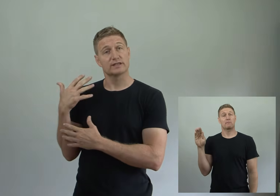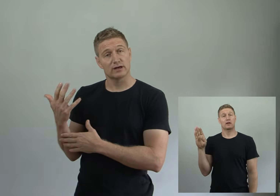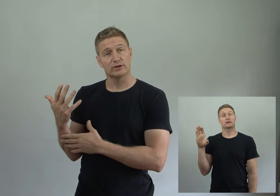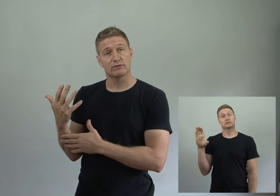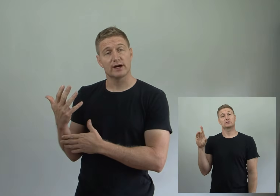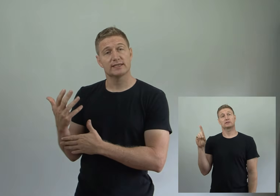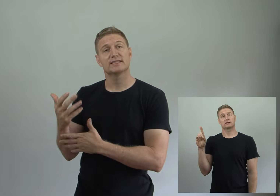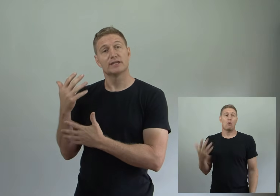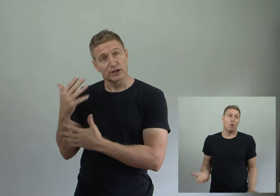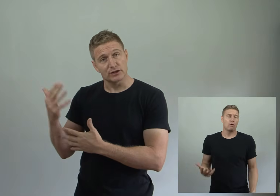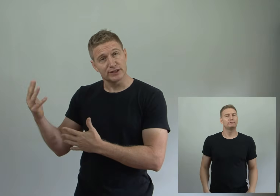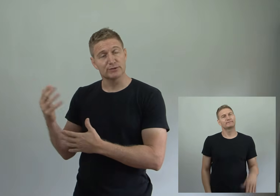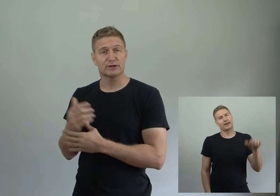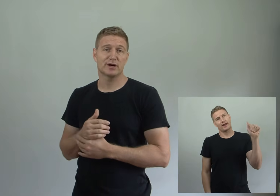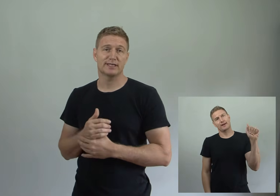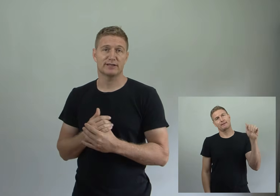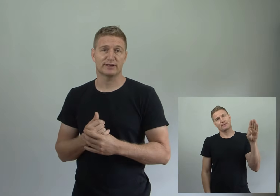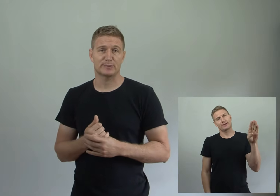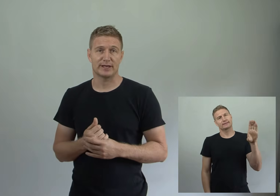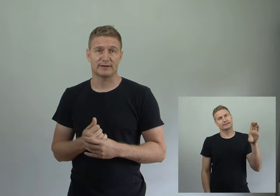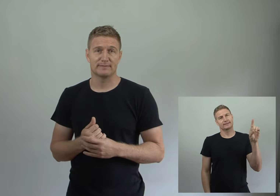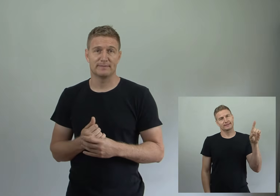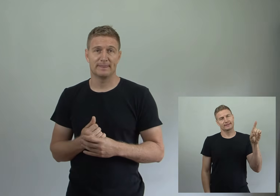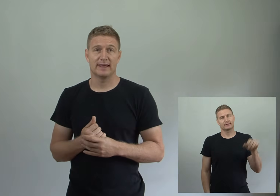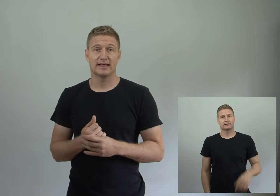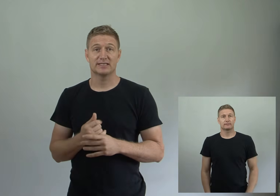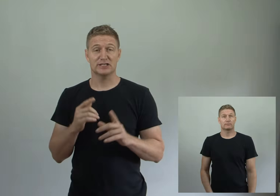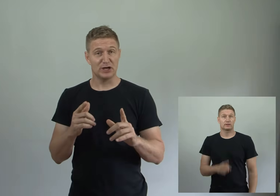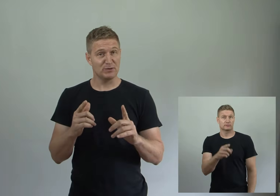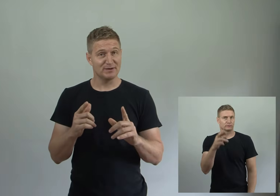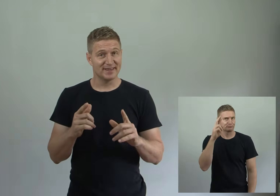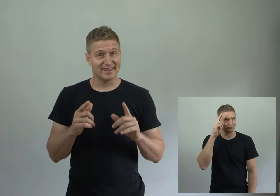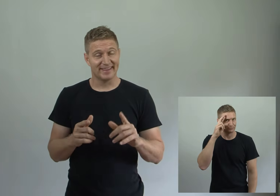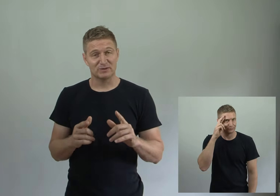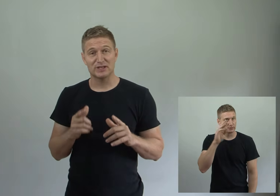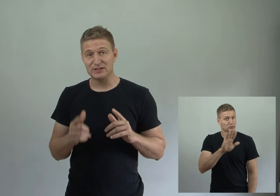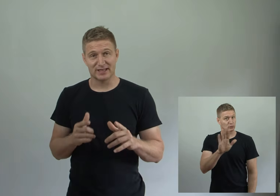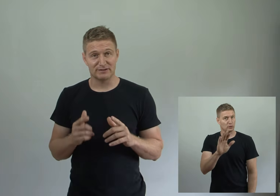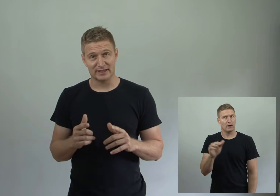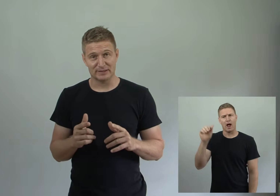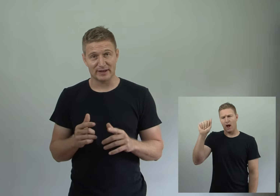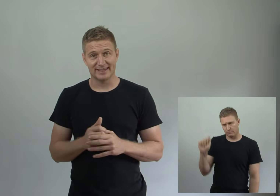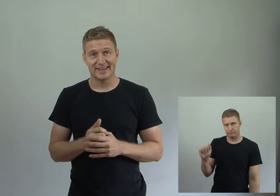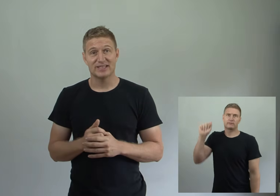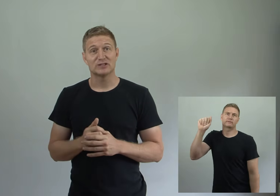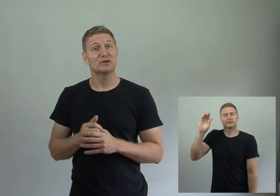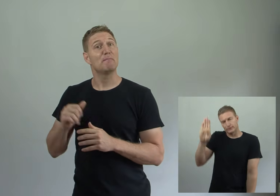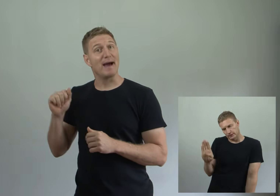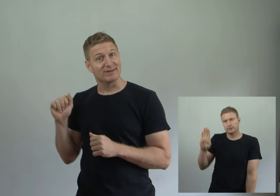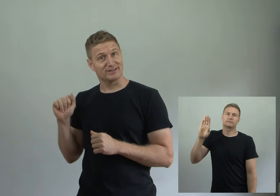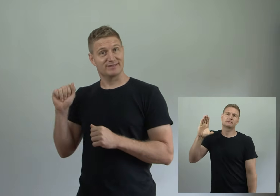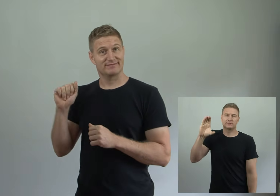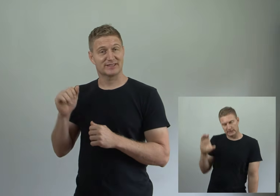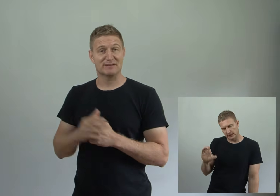or you can start with your right hand, continue with your right hand fingerspelling. Just know that when you start fingerspelling, do